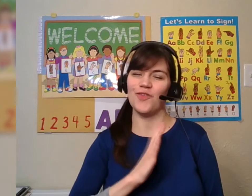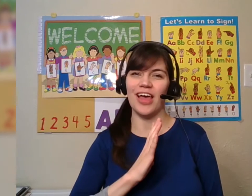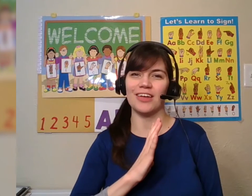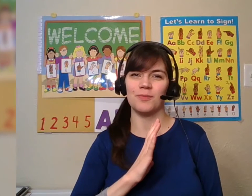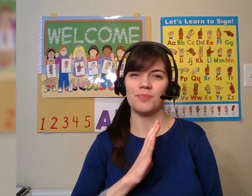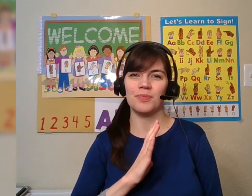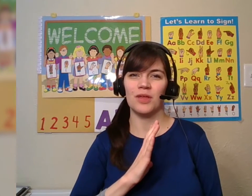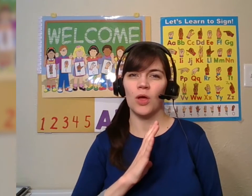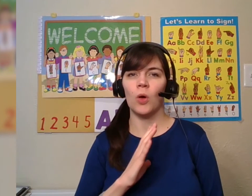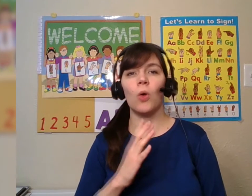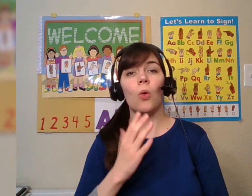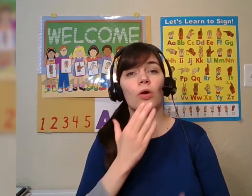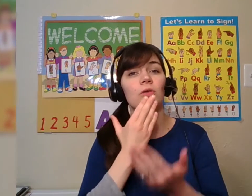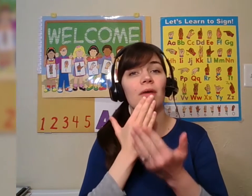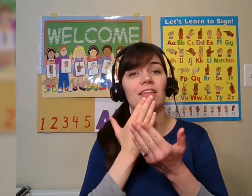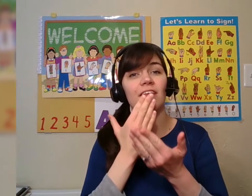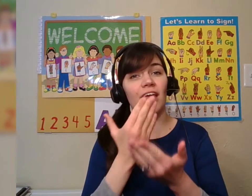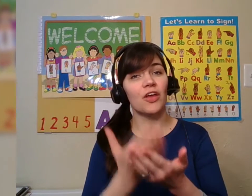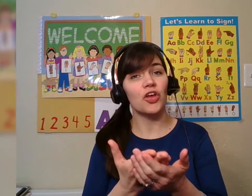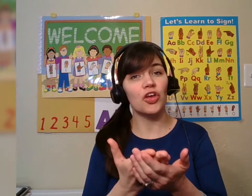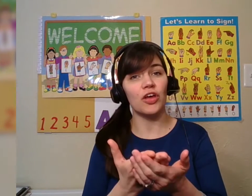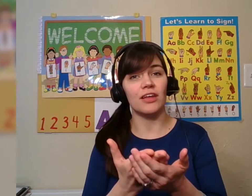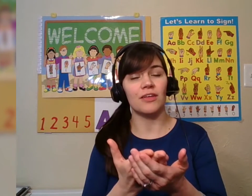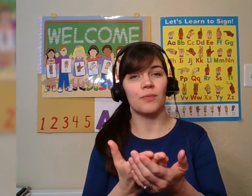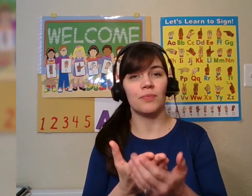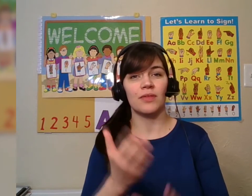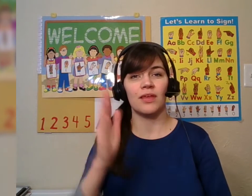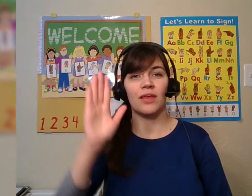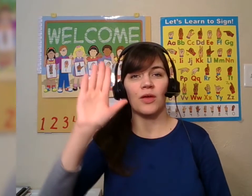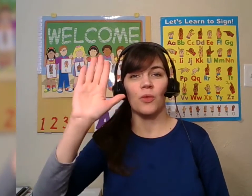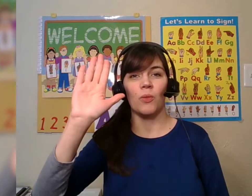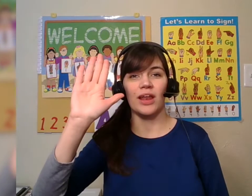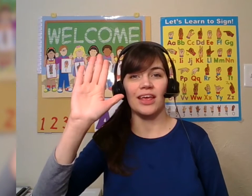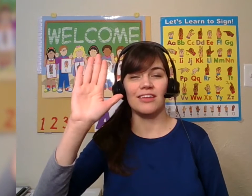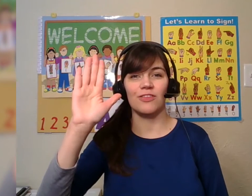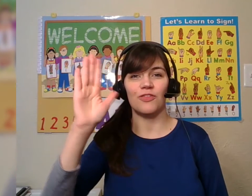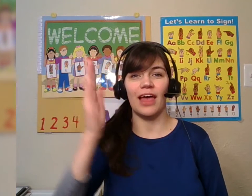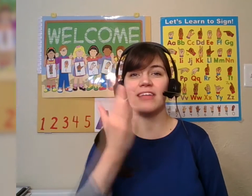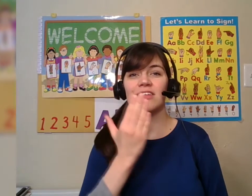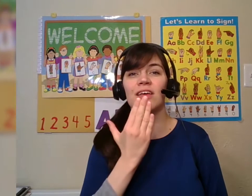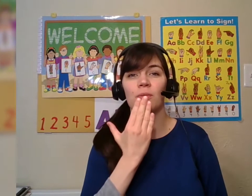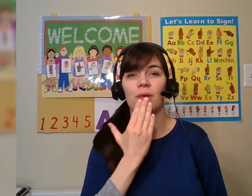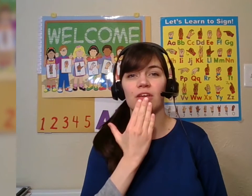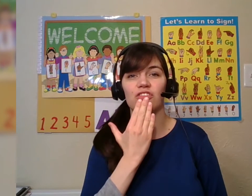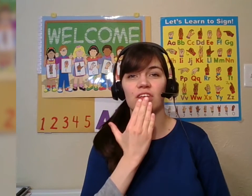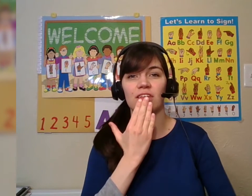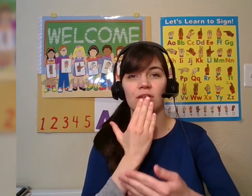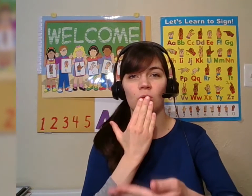Fine. Or you might say, good. One hand is flat by your chin. One